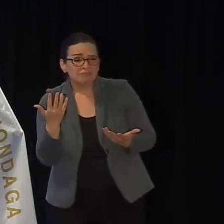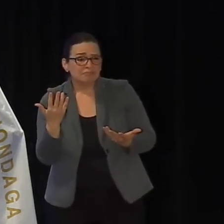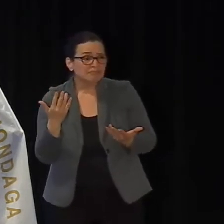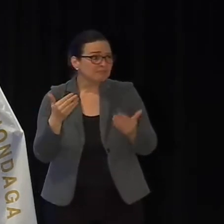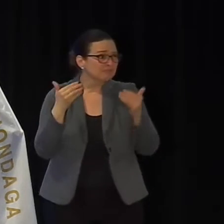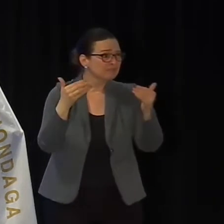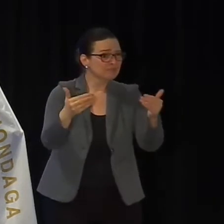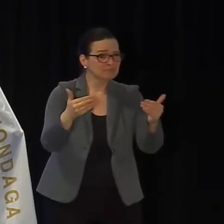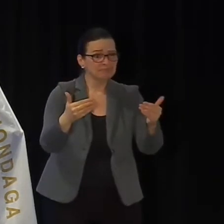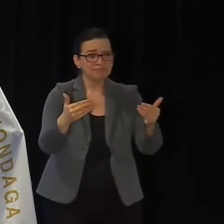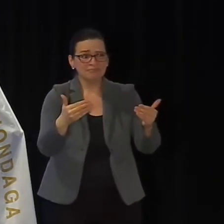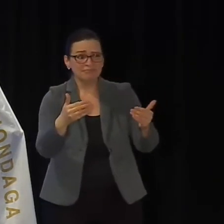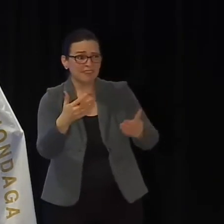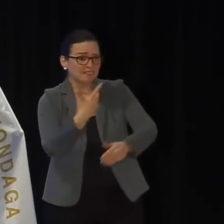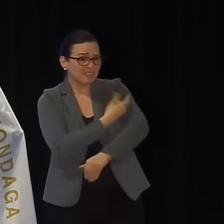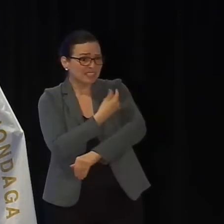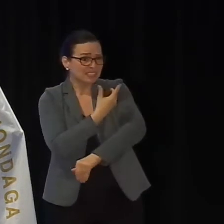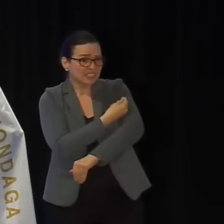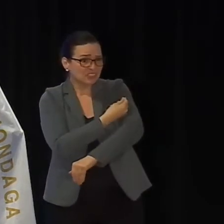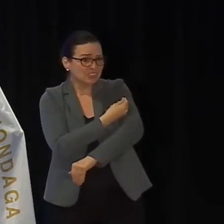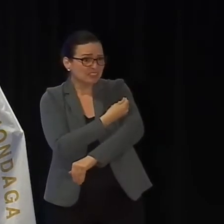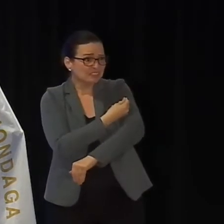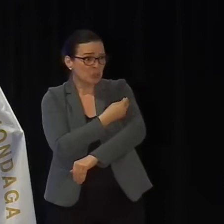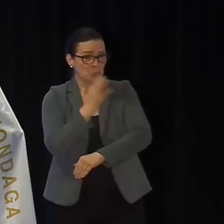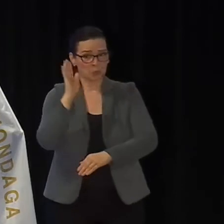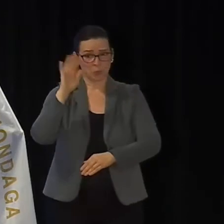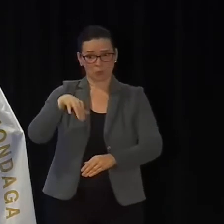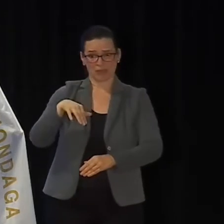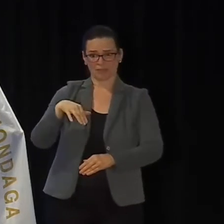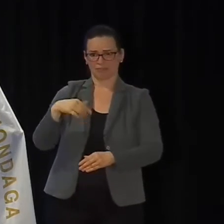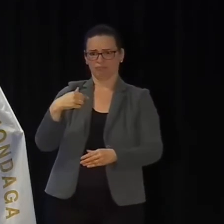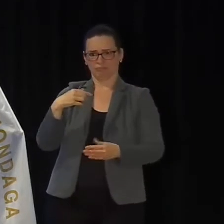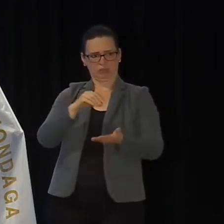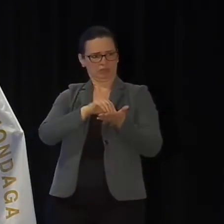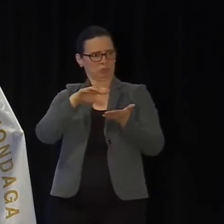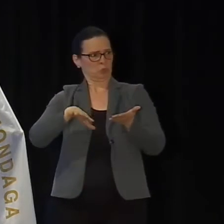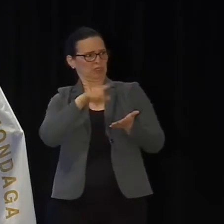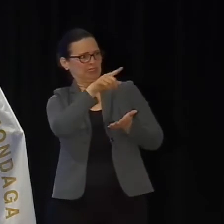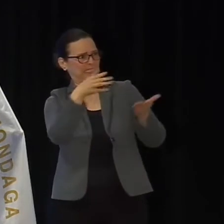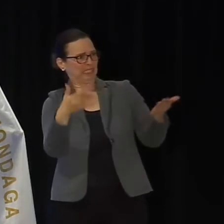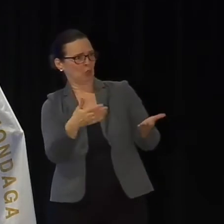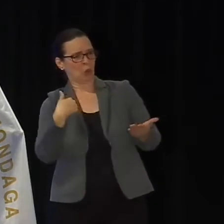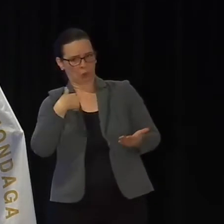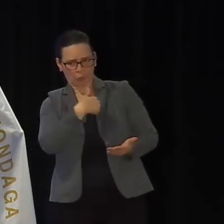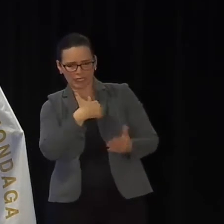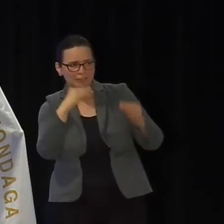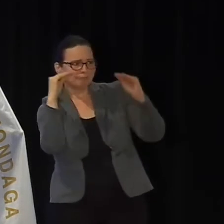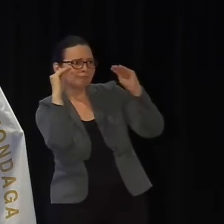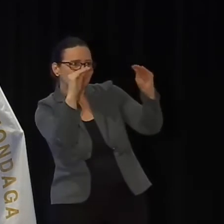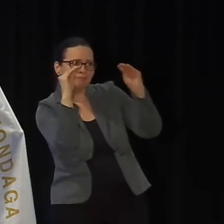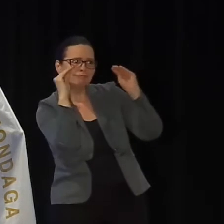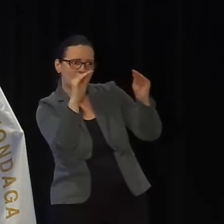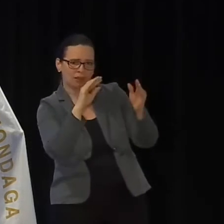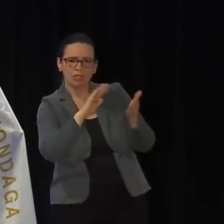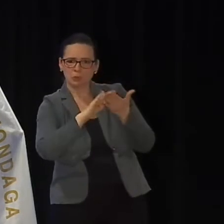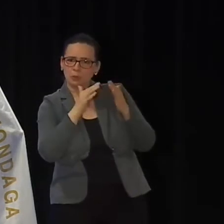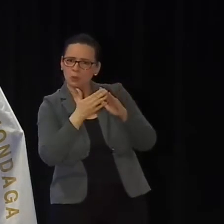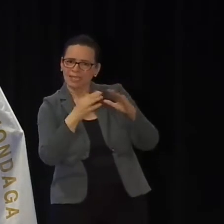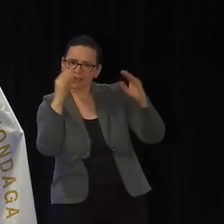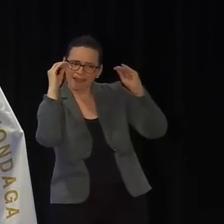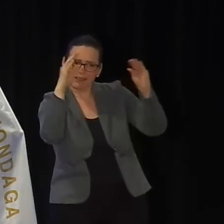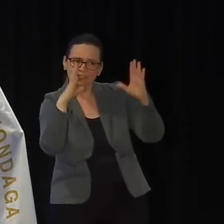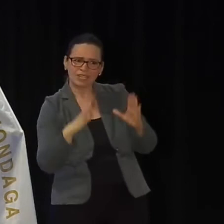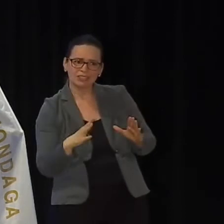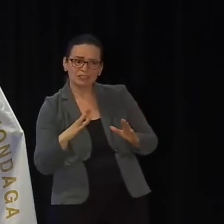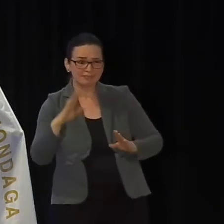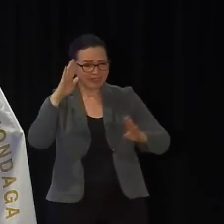meds economy, and of course we're not going to send the kids home. We can walk and chew gum in this community, and we will, and